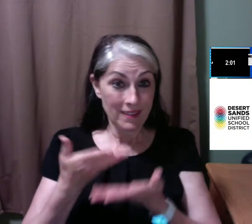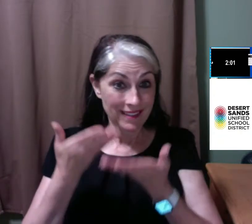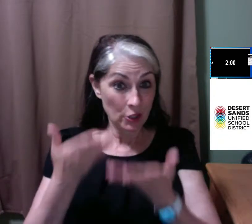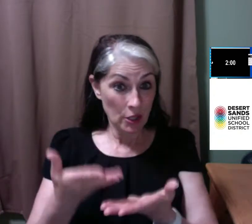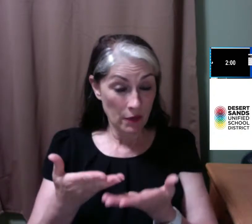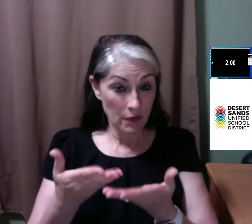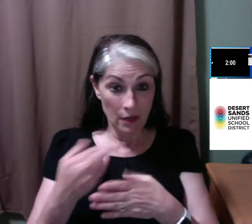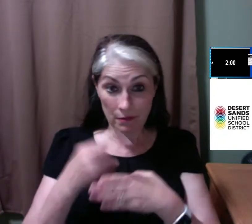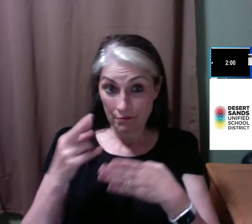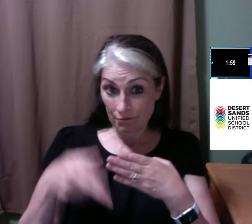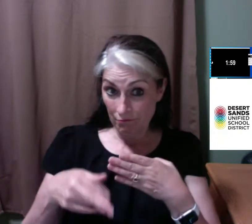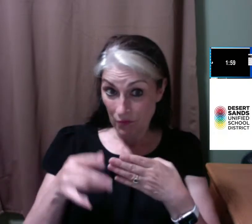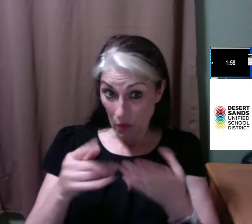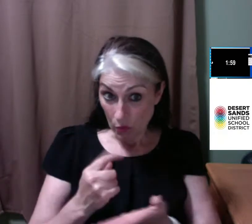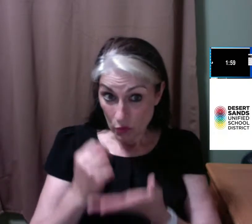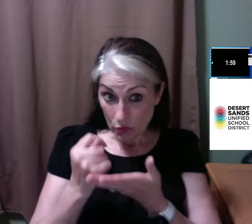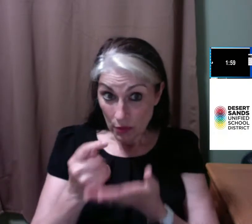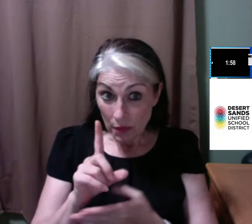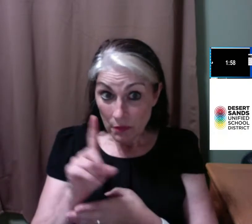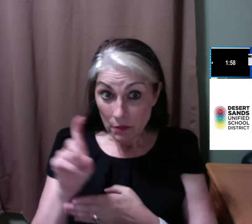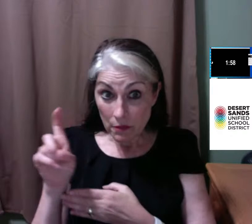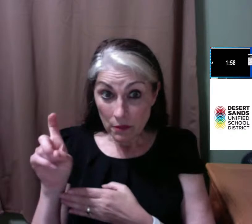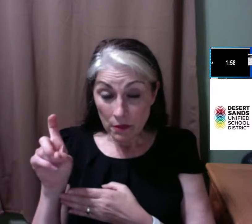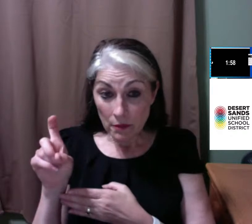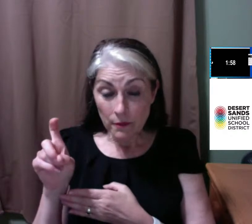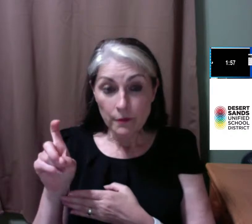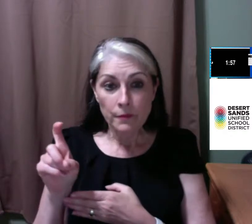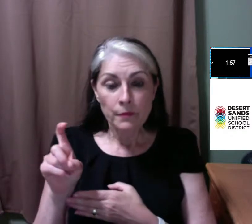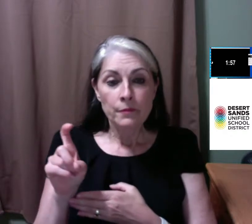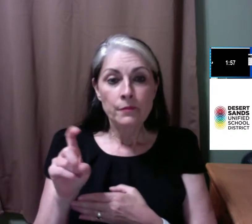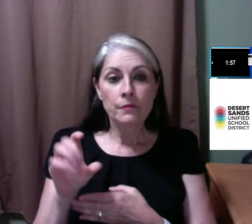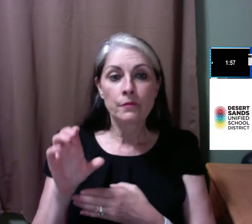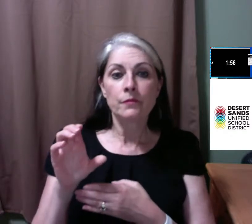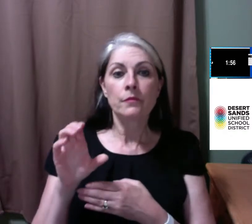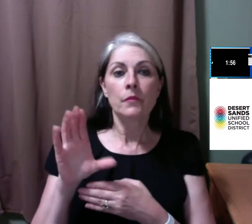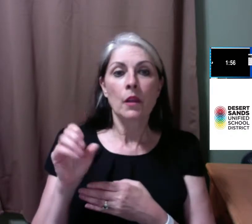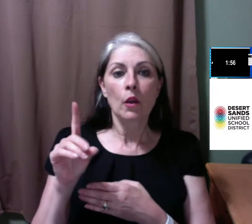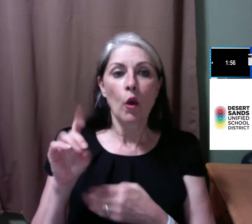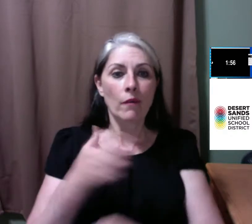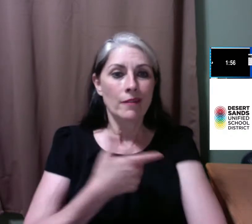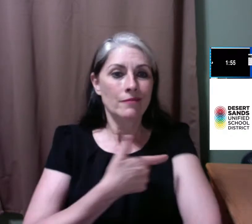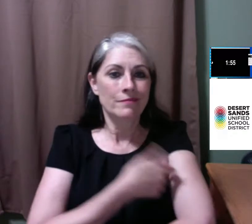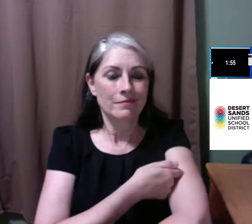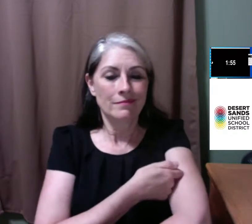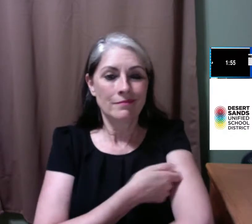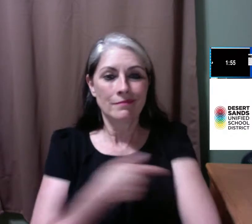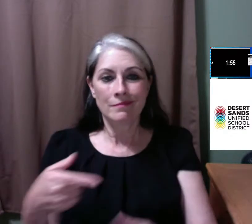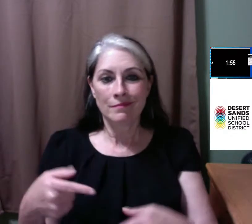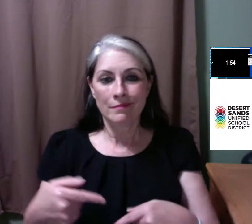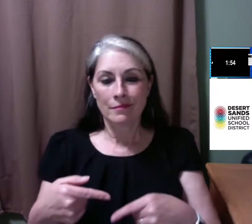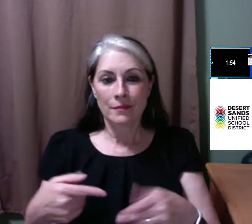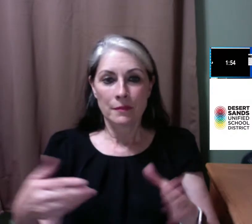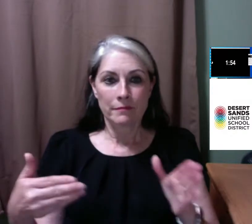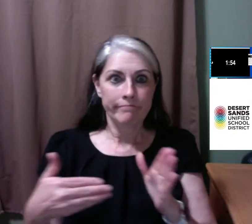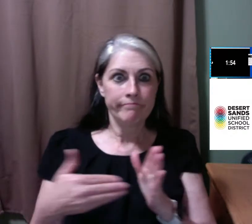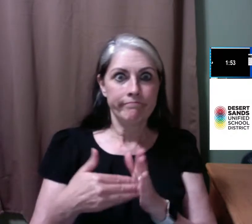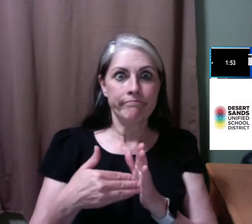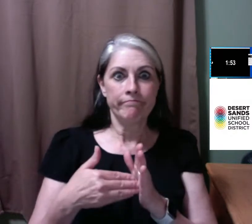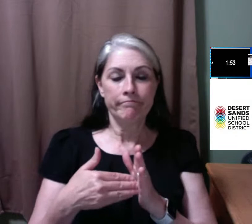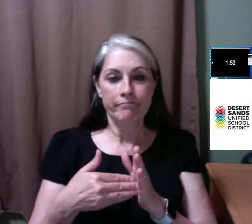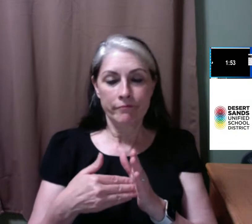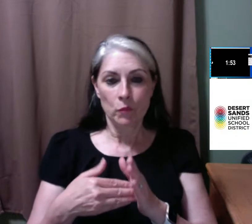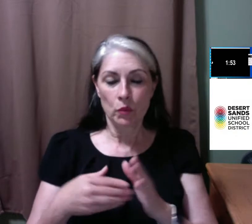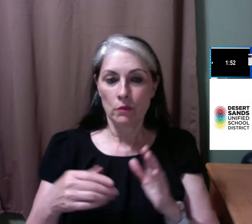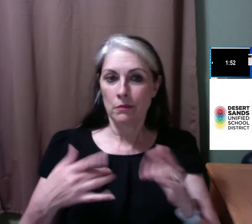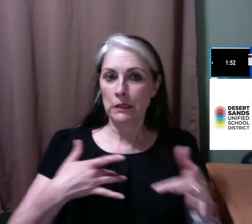the outcomes of those treatments are? As with the COVID injections, the adverse reactions were alarming. That's putting it